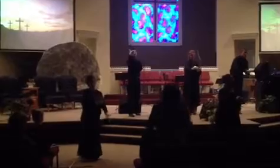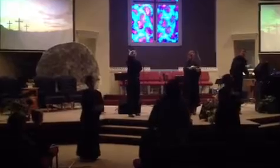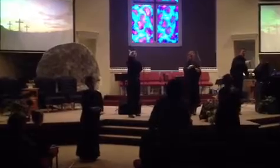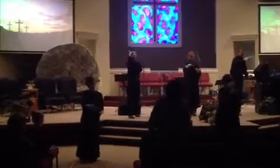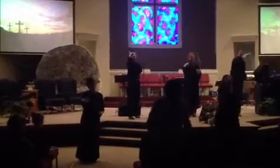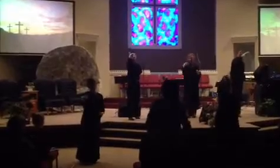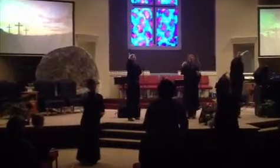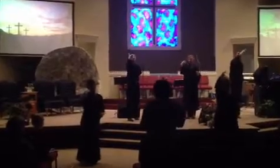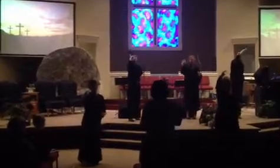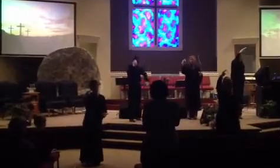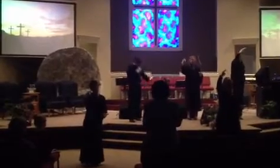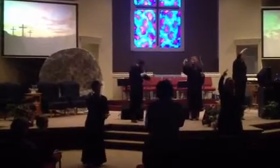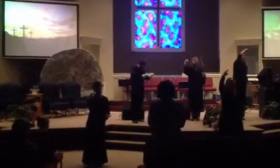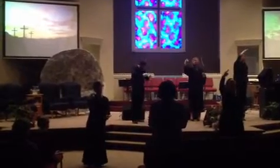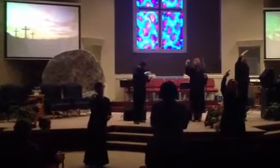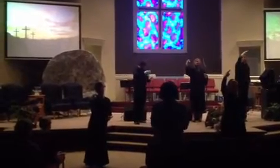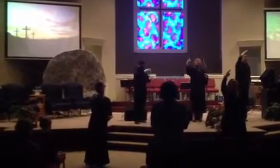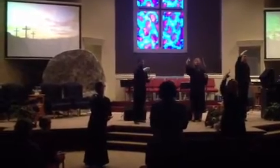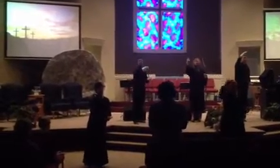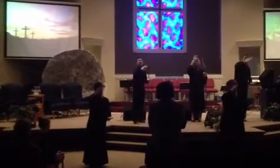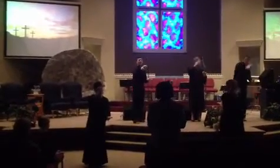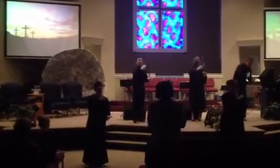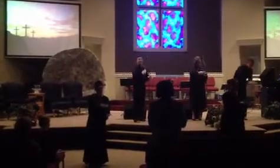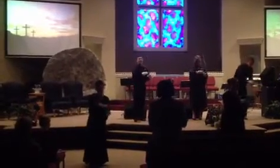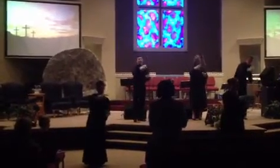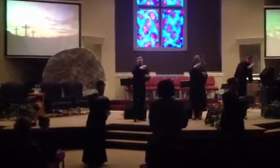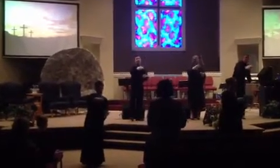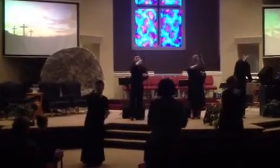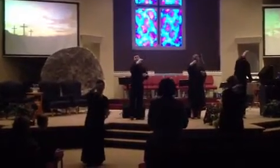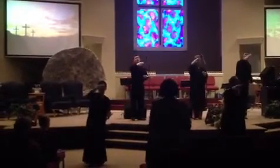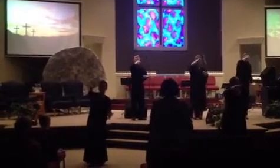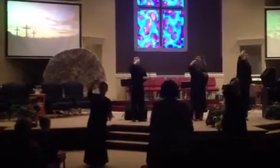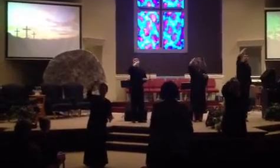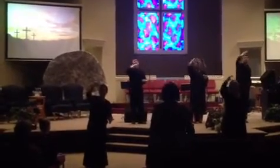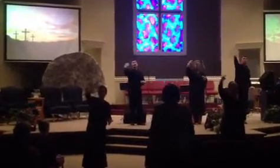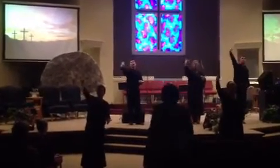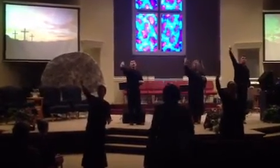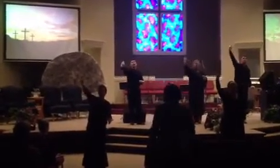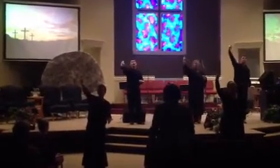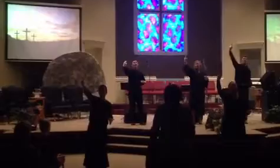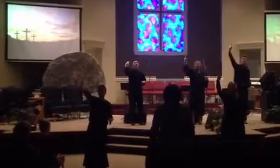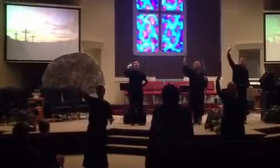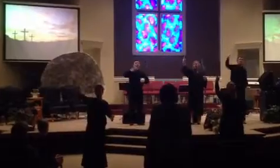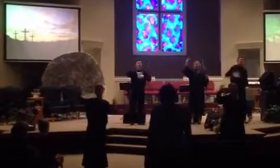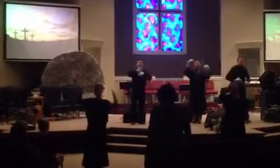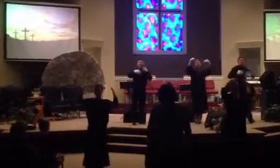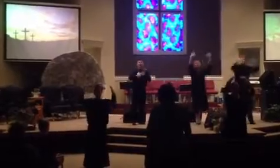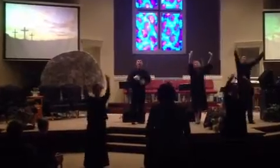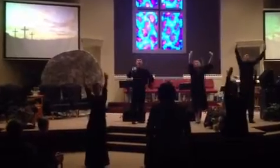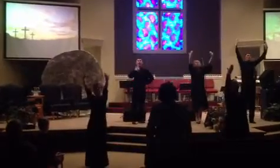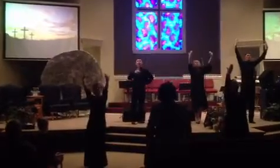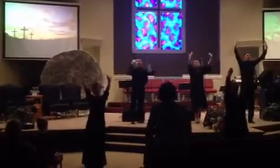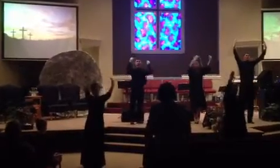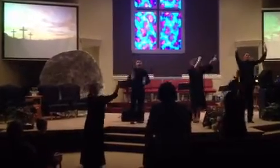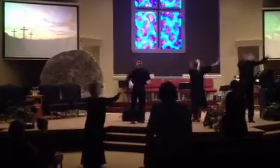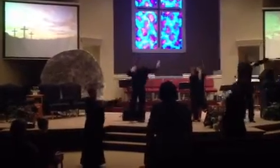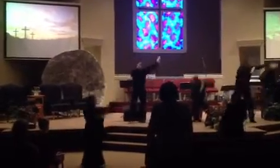holy, holy. All I can